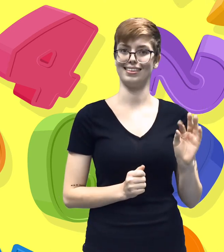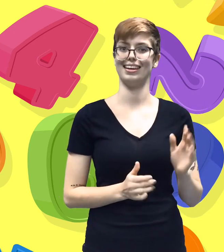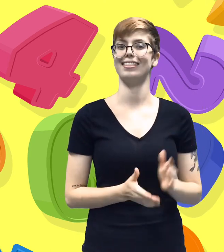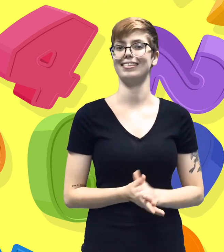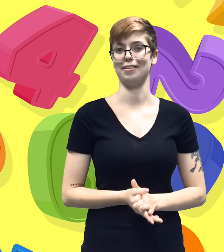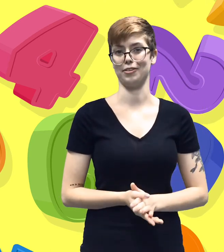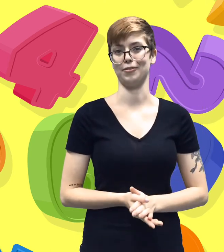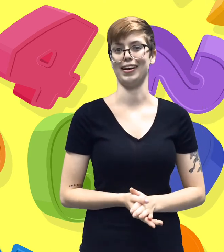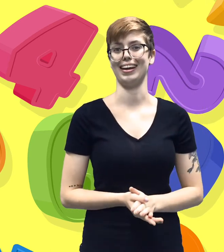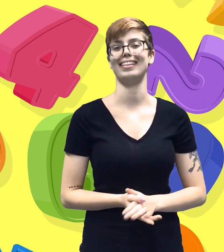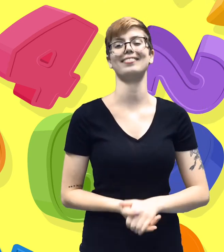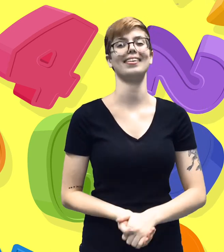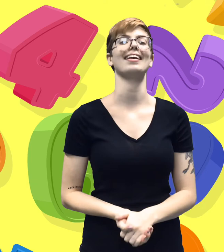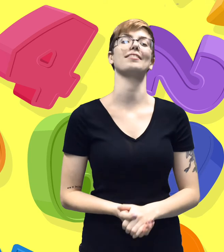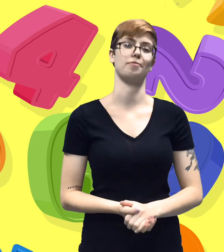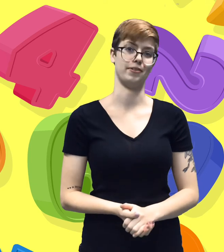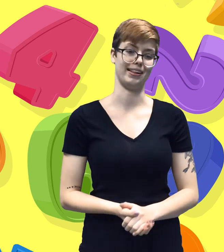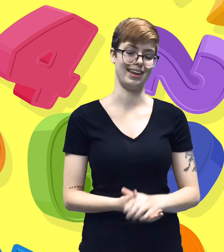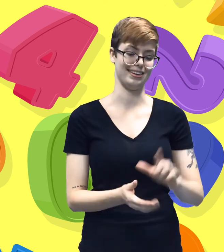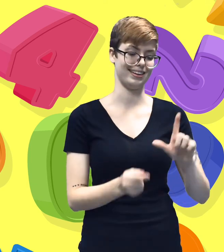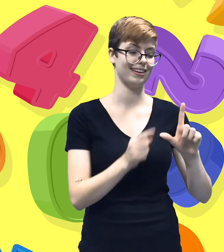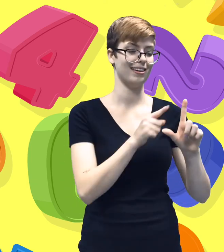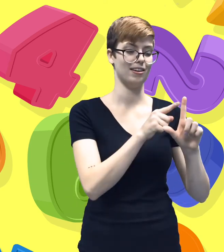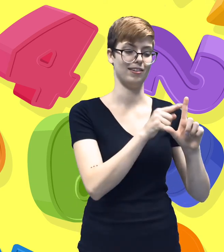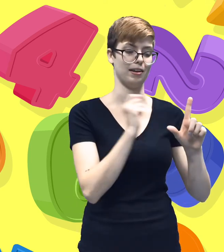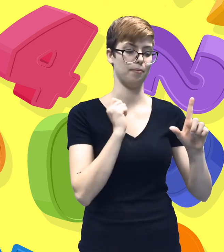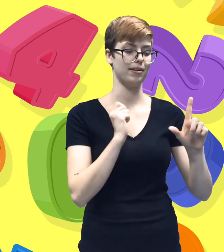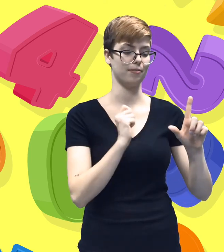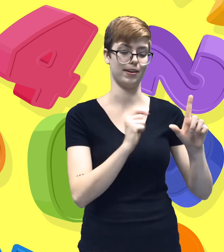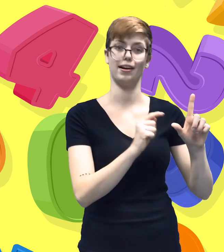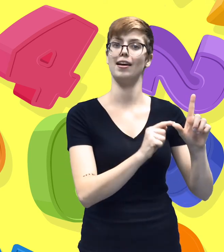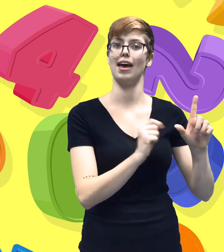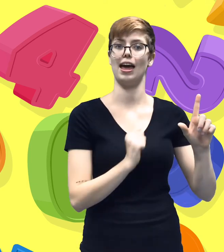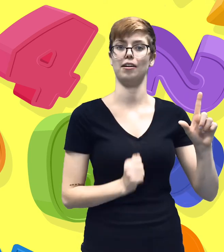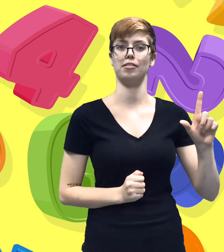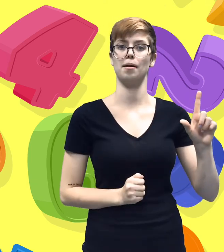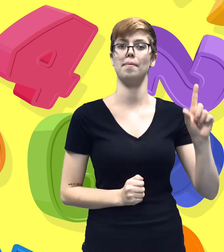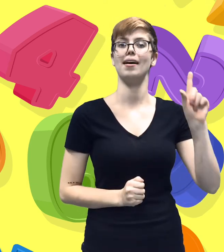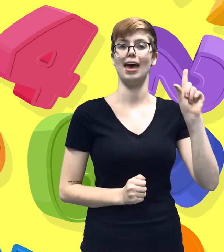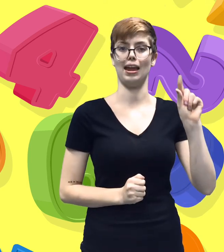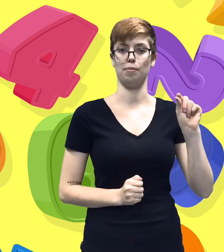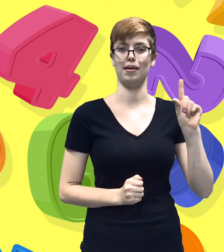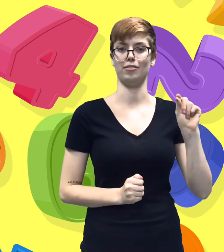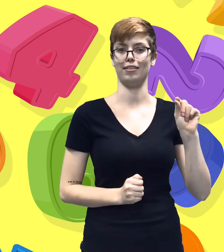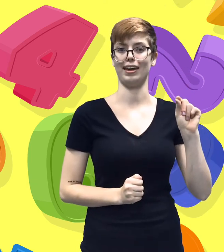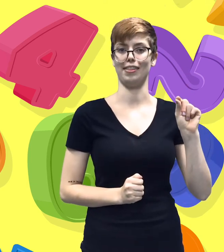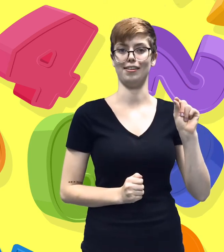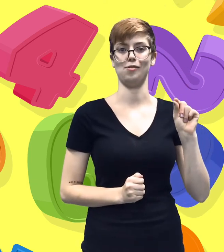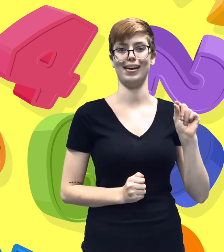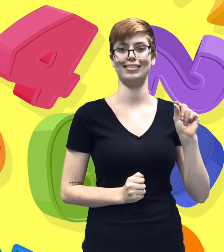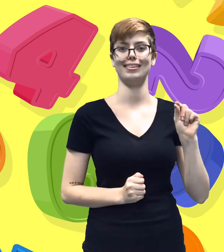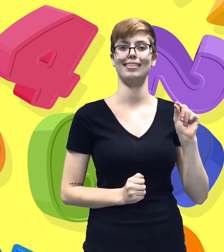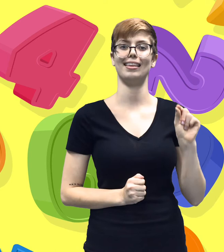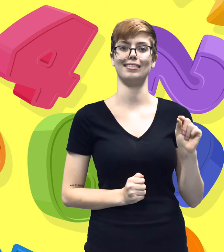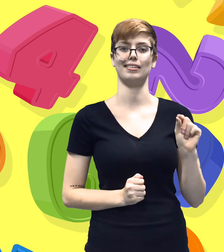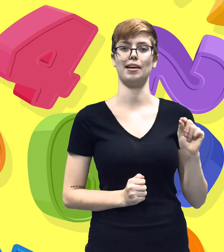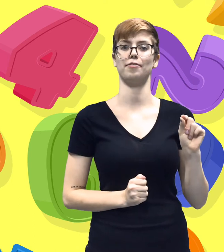the sign for 20. This one is really easy. You take your pointer finger and your thumb and you pinch it together twice. That's a sign for